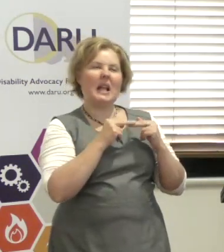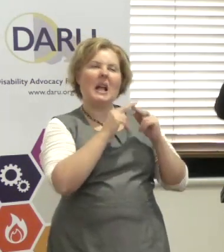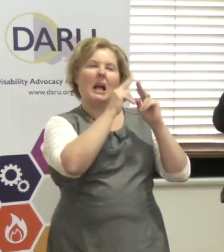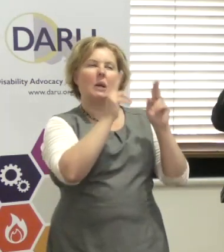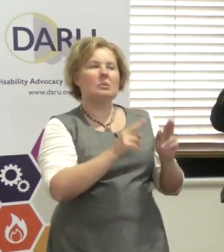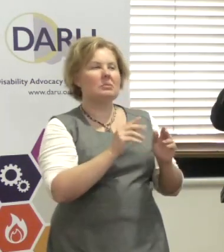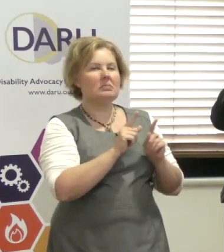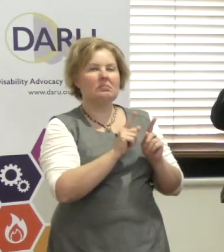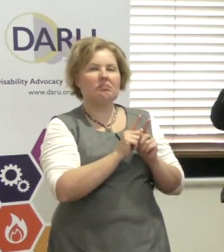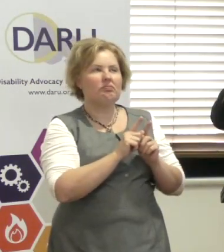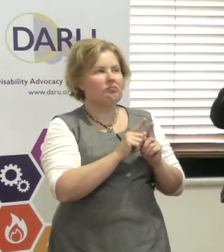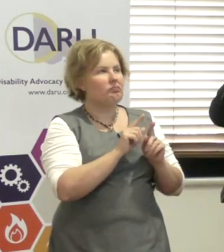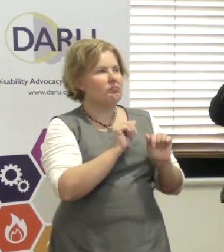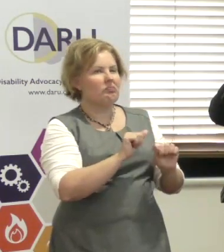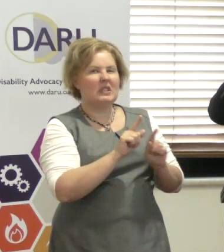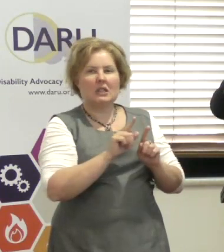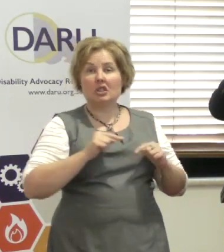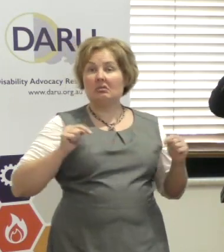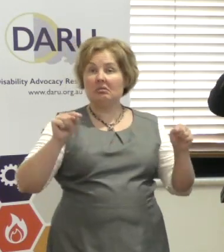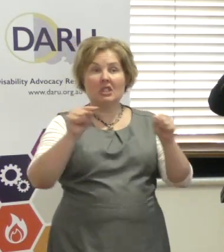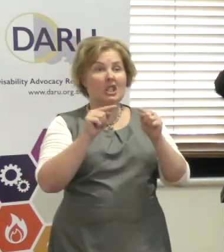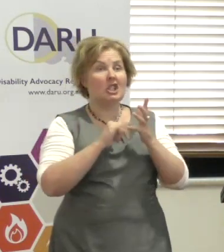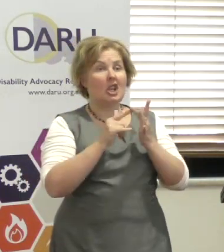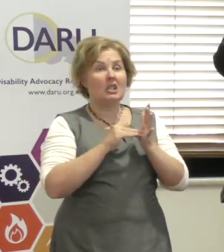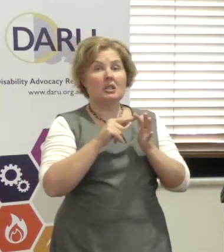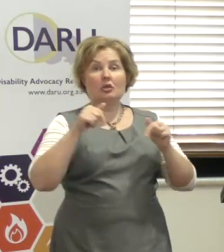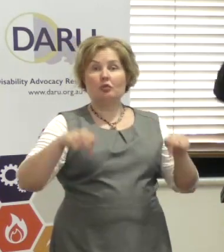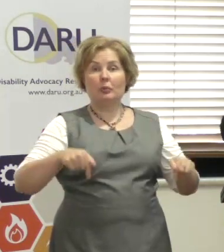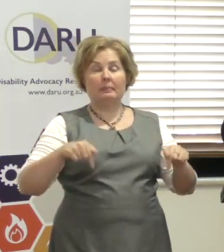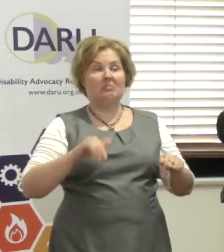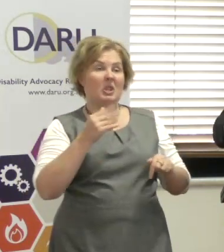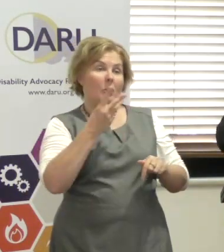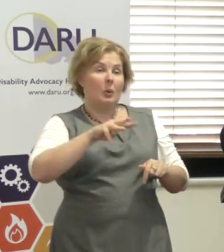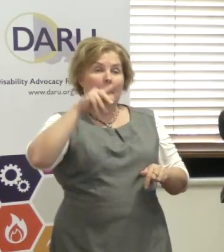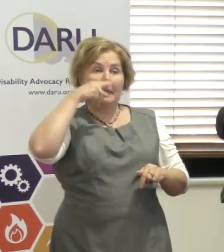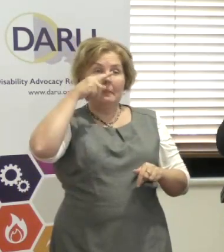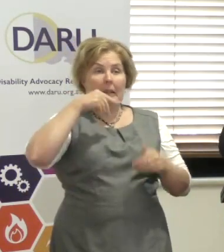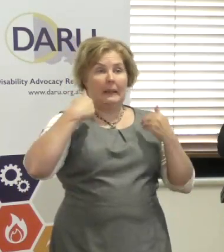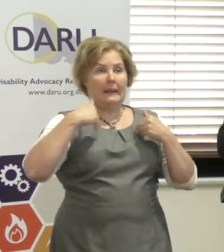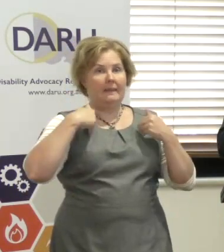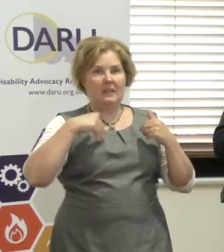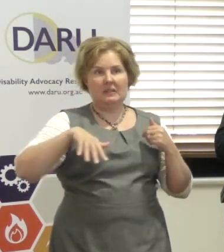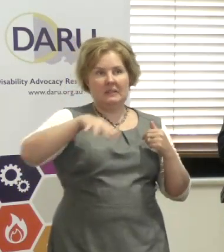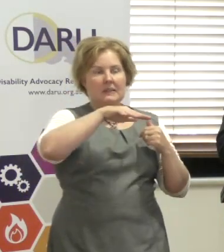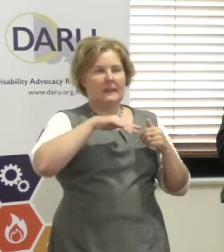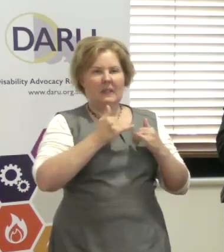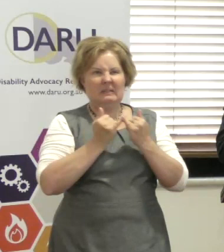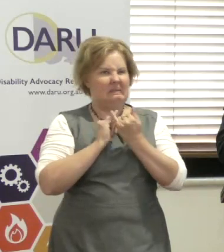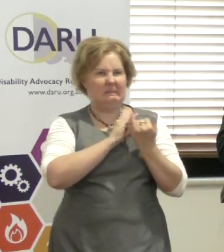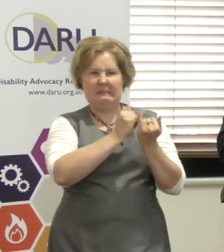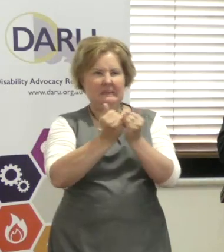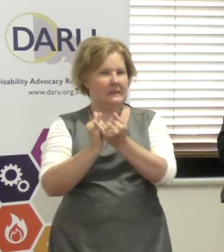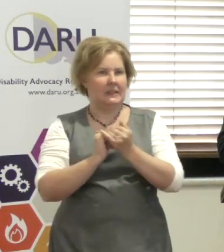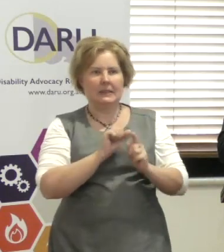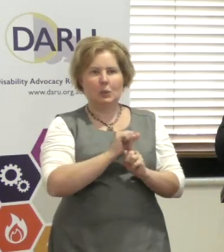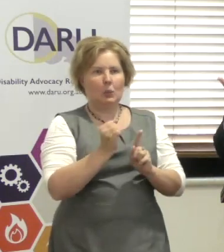the size of this, and maybe 30-ish people living in kind of a complex of very, very confined situations.